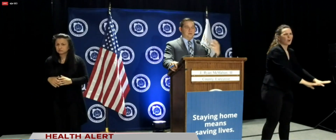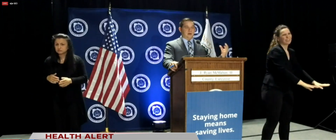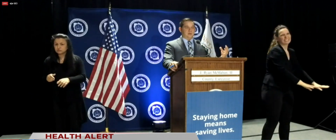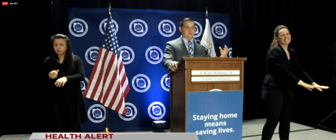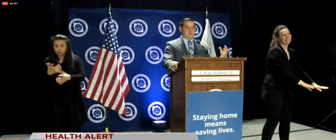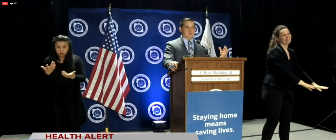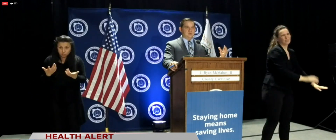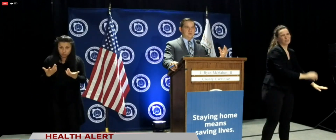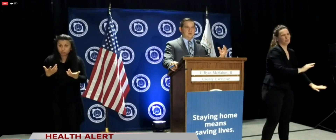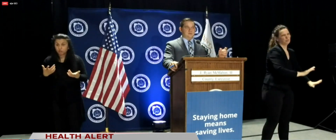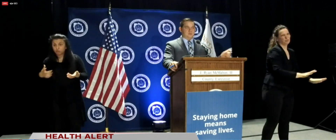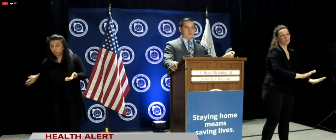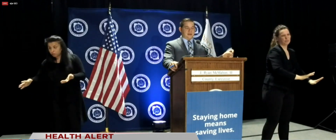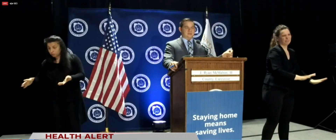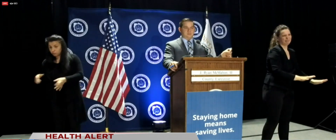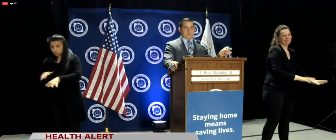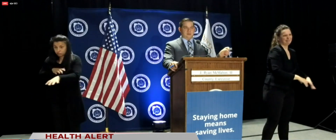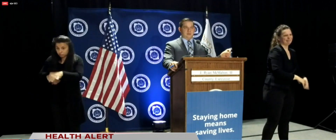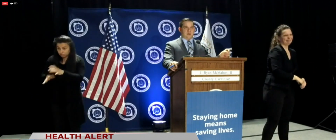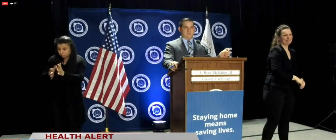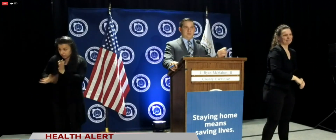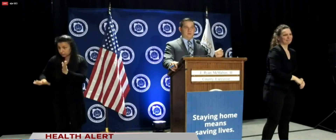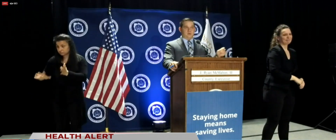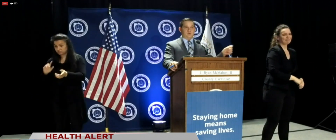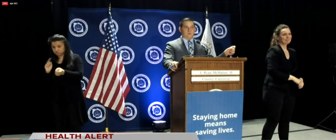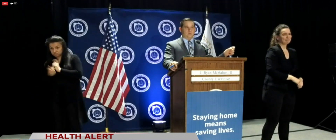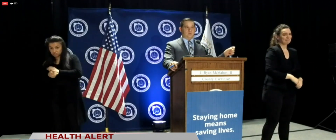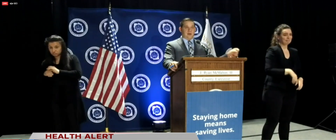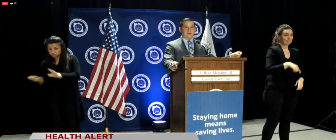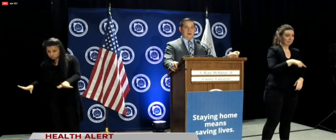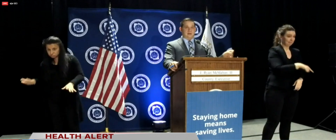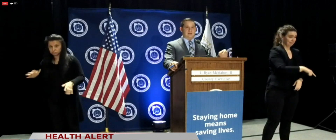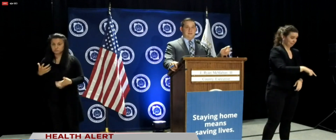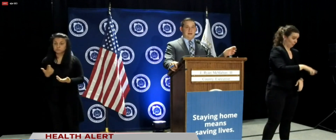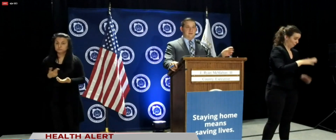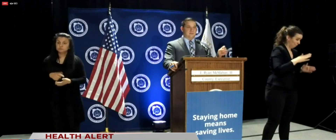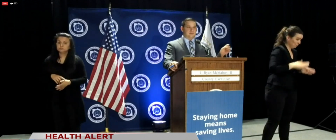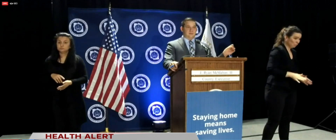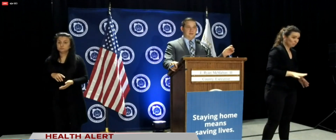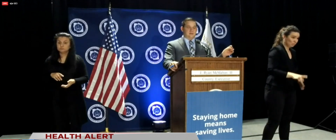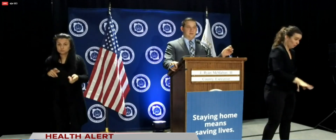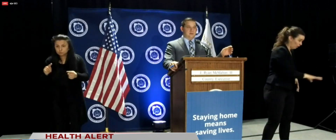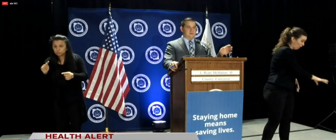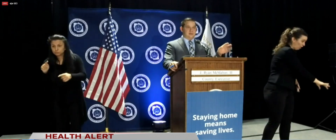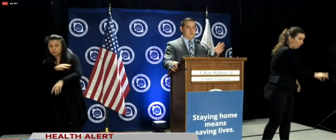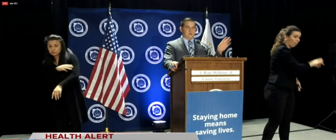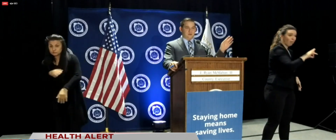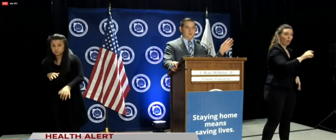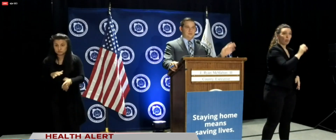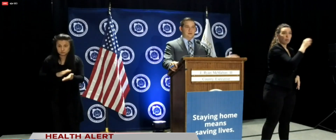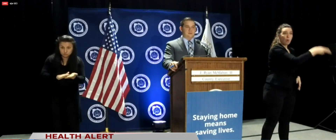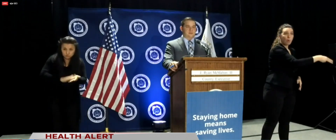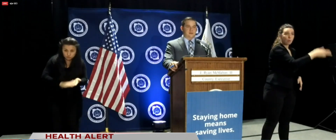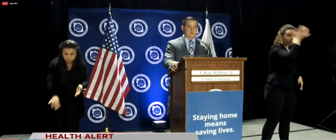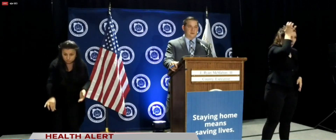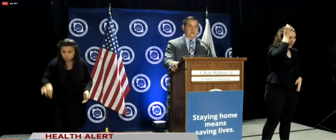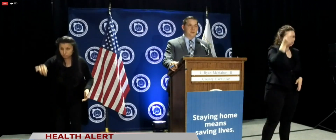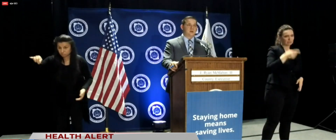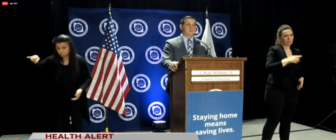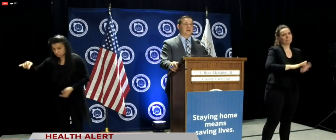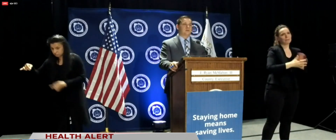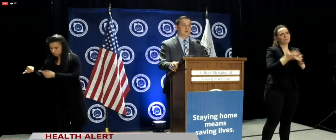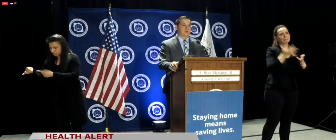about getting a virus. If somebody has to pick them up, they don't know who had that. That's not cleanly. That's not good. It's not good